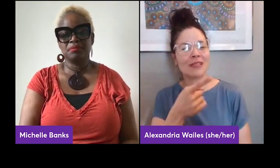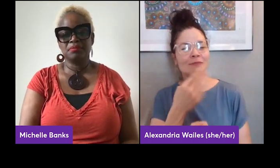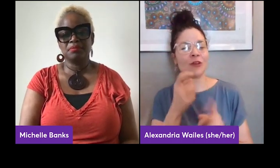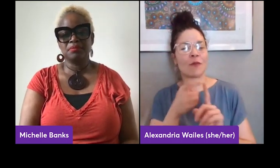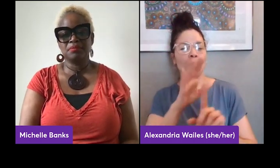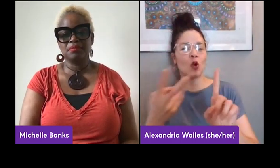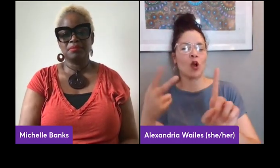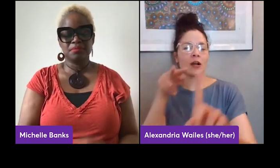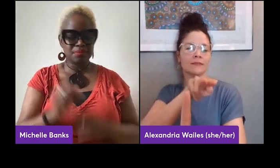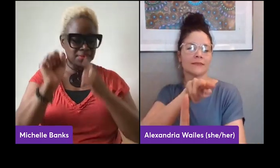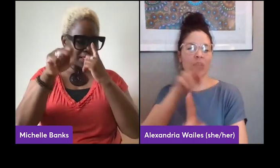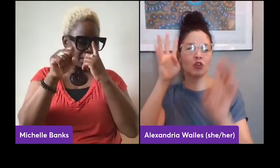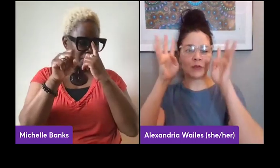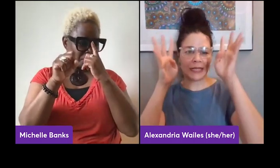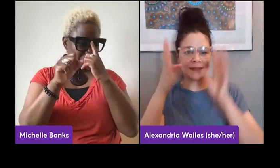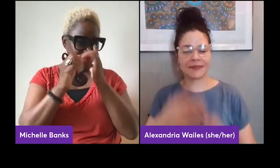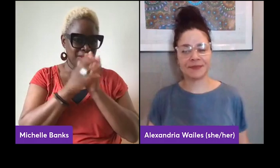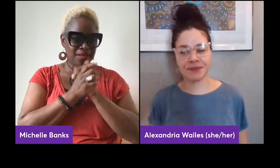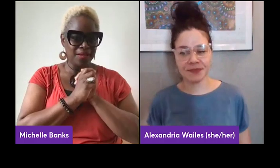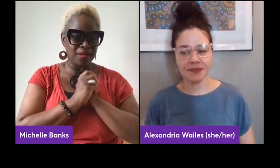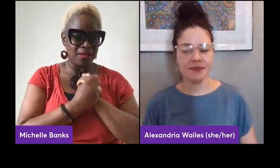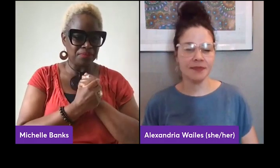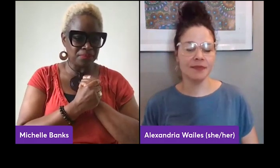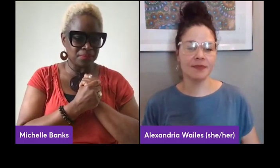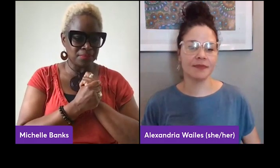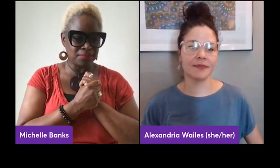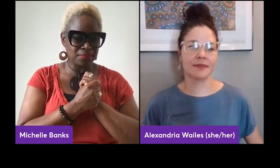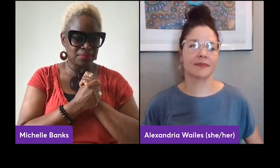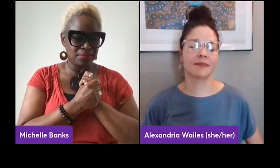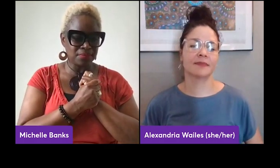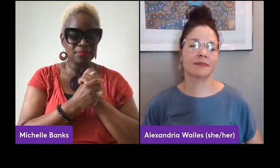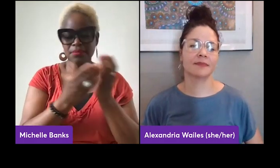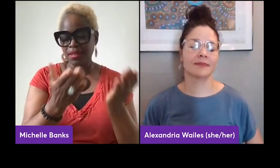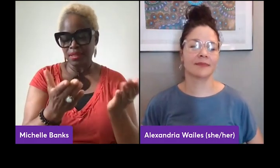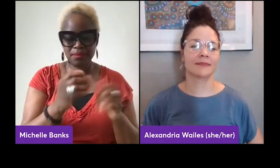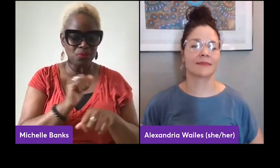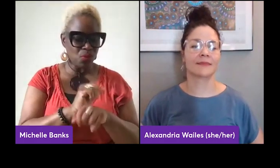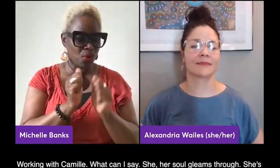So now I'm curious about your perspective on the creative team.